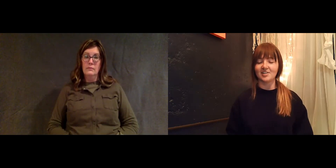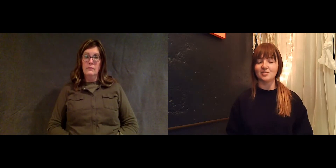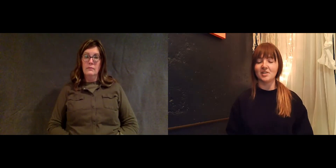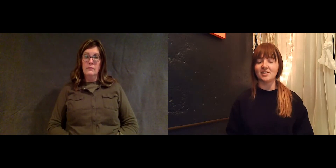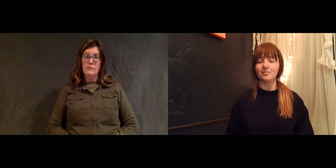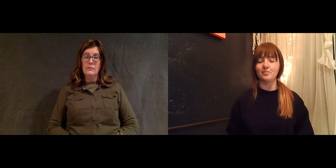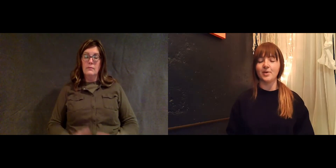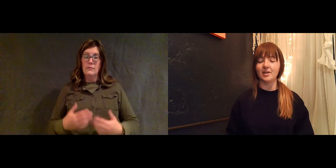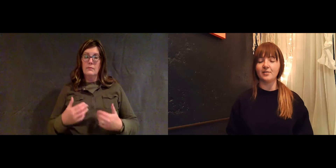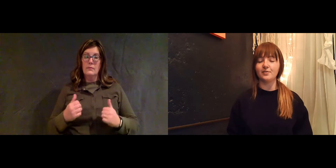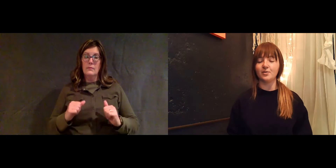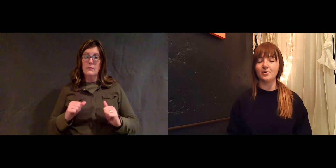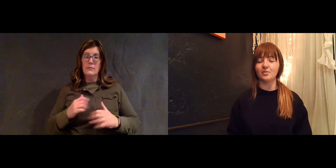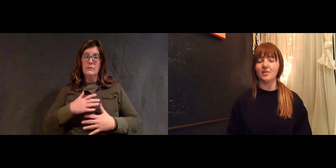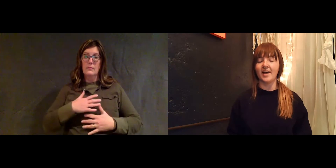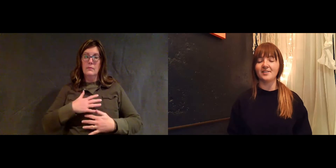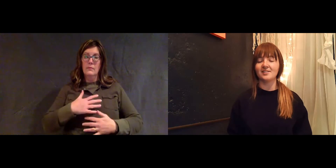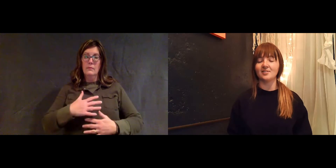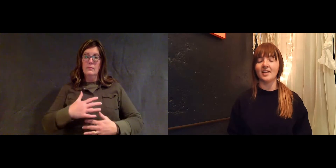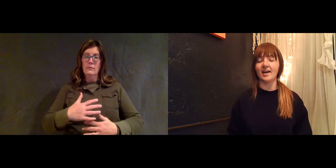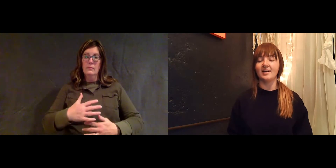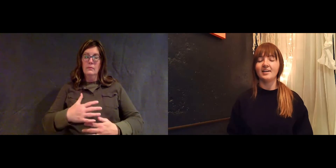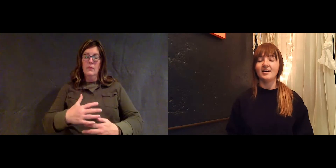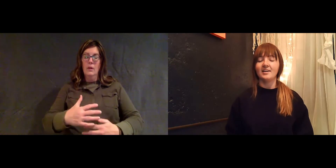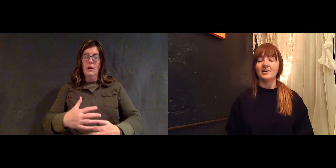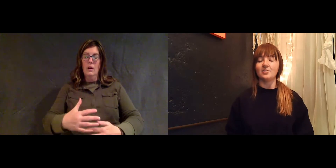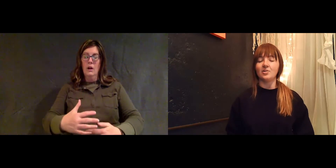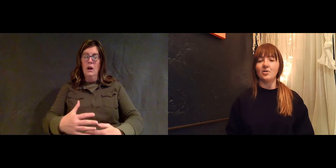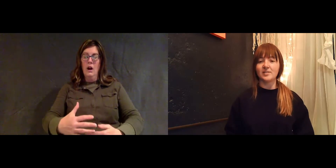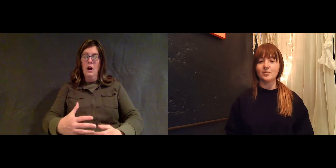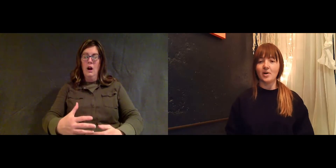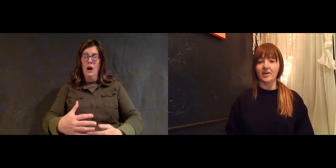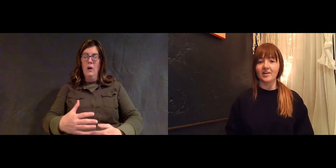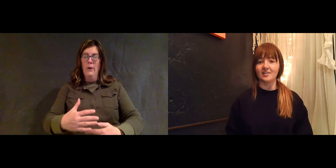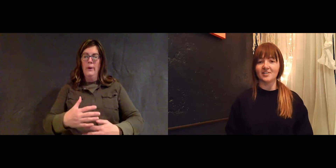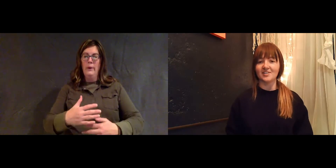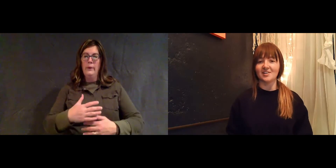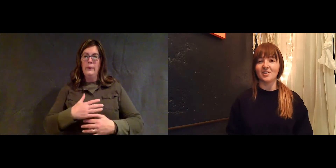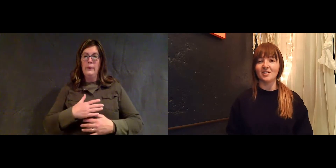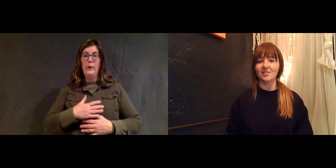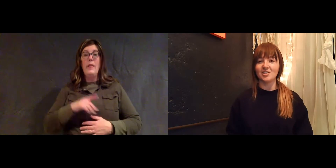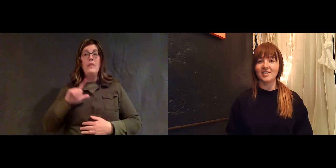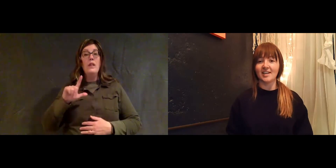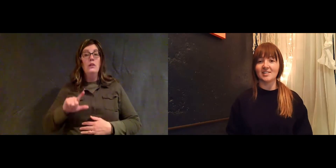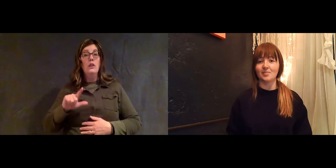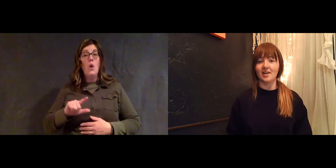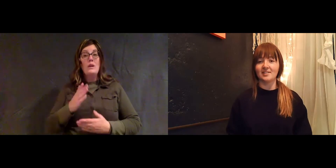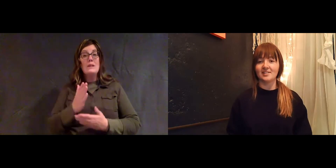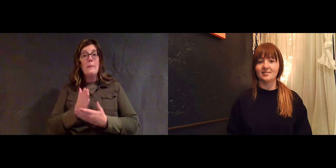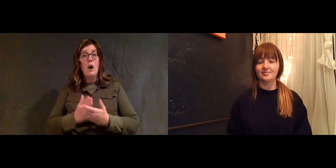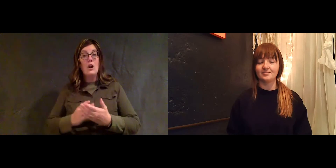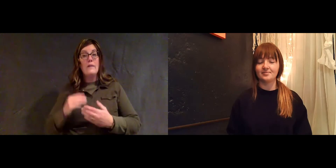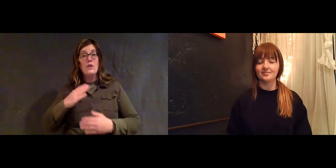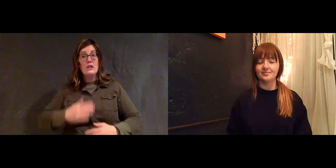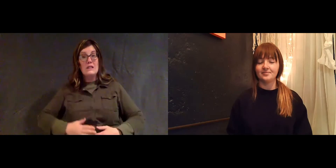Start to take some big, full breaths so that the lowest part of your stomach region